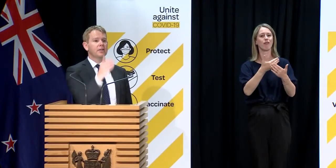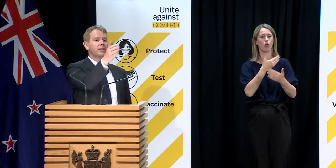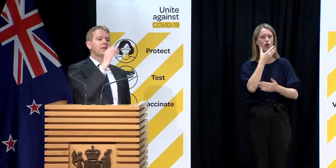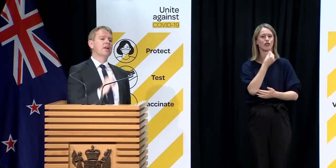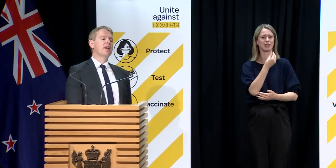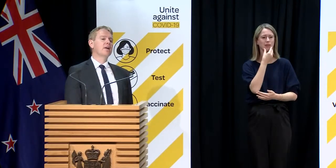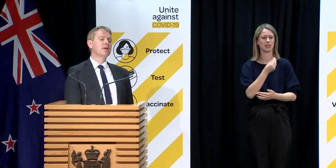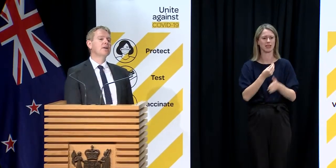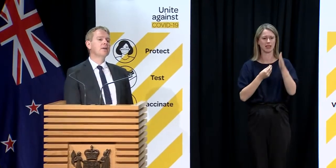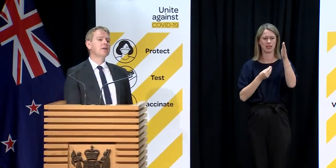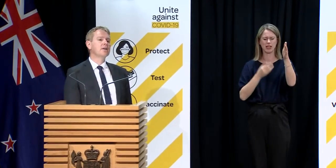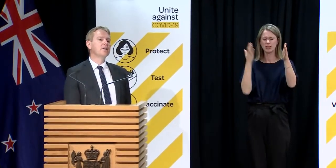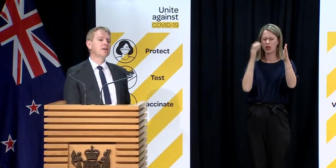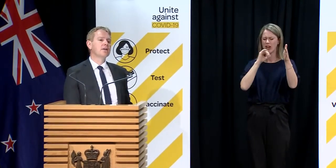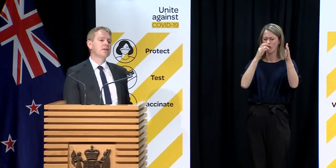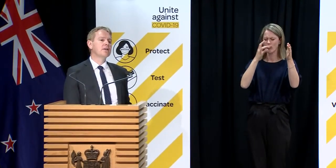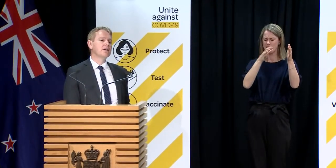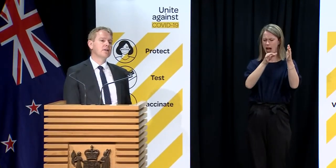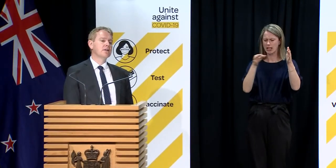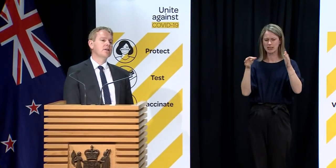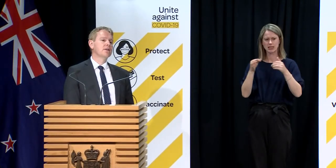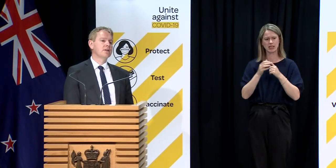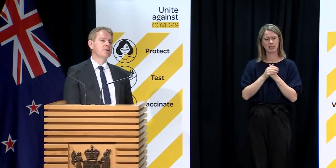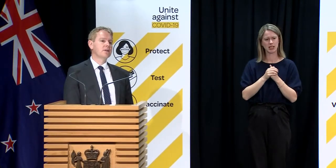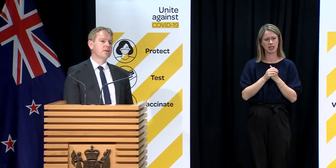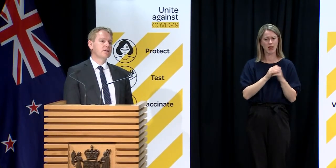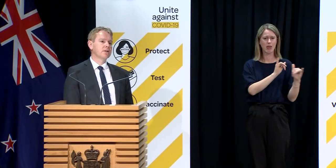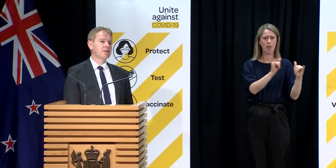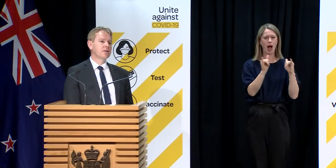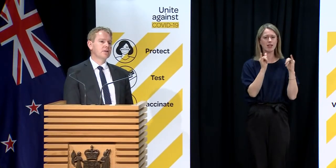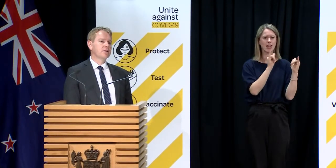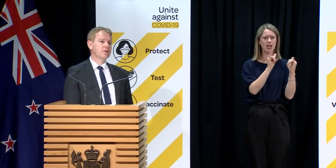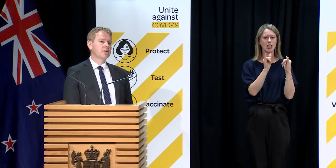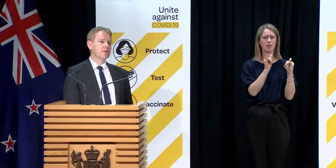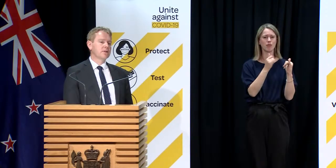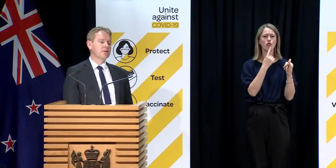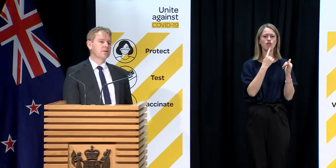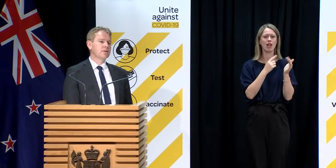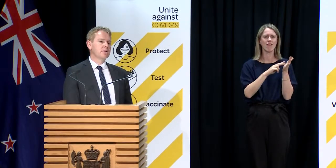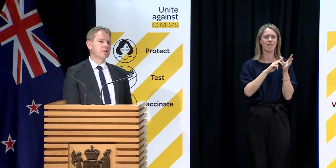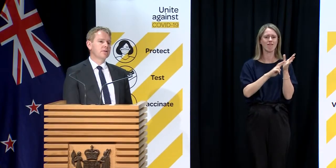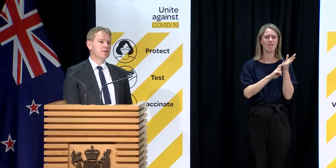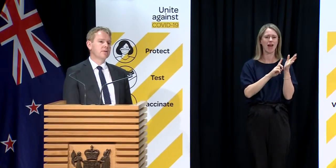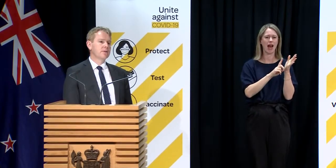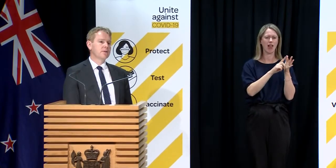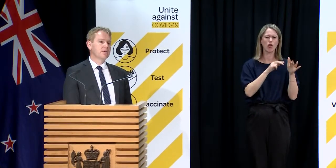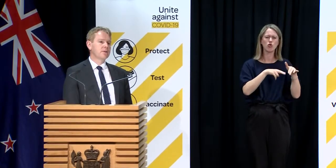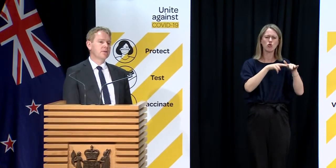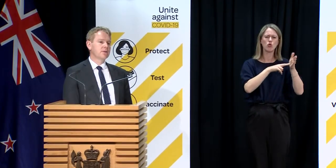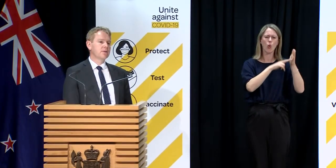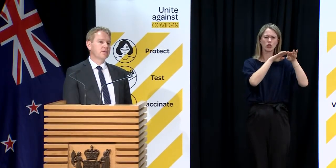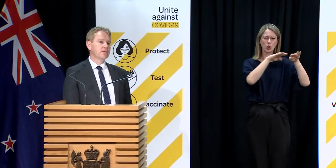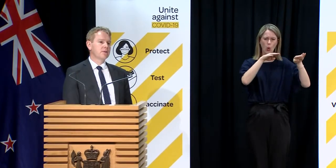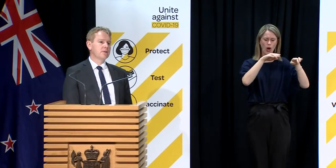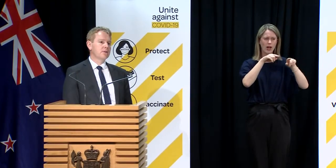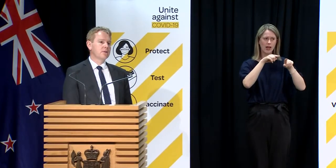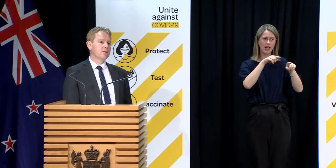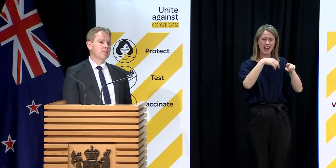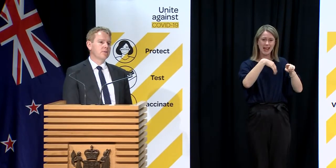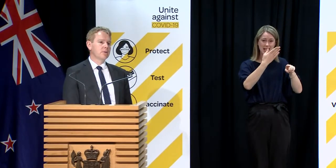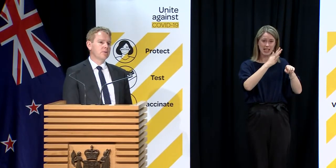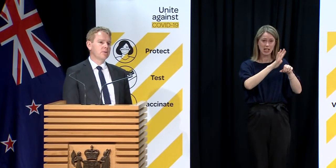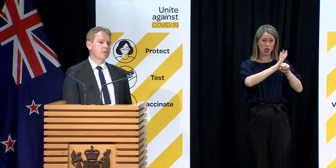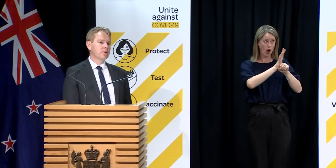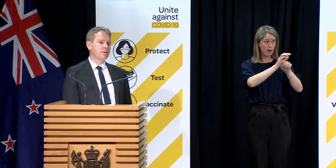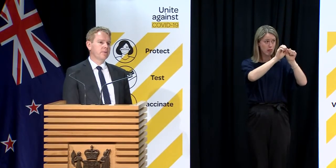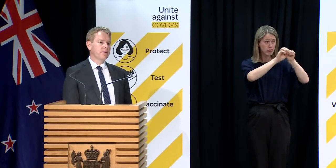year. Apologies if this has already been asked. The party in Redvale, that's obviously one of the suburbs that you are looking at. Were there any cases